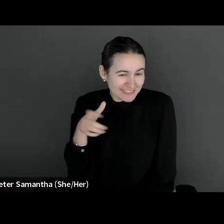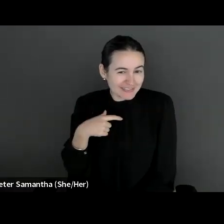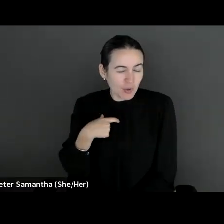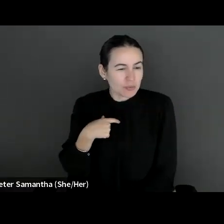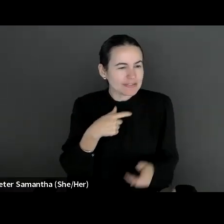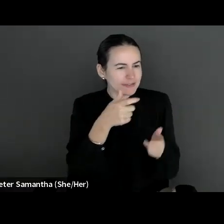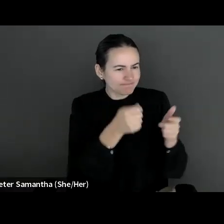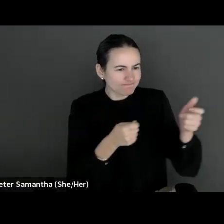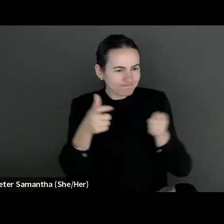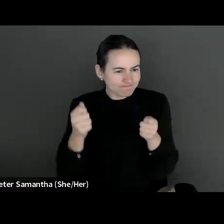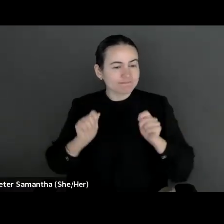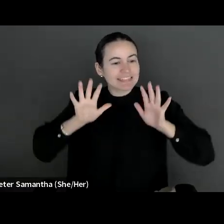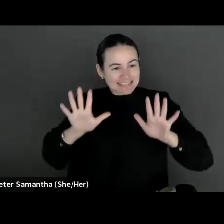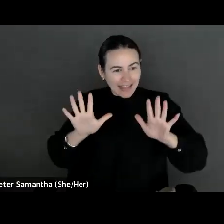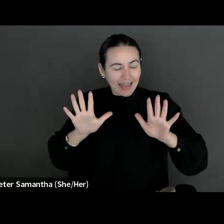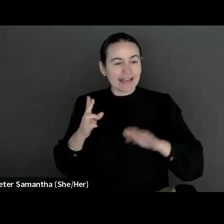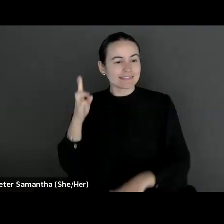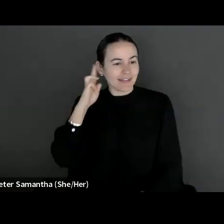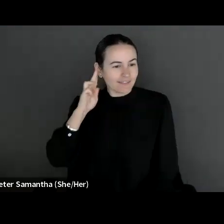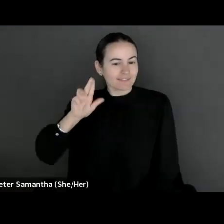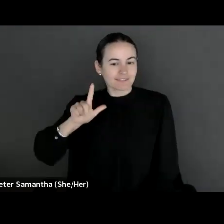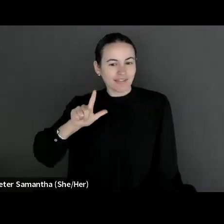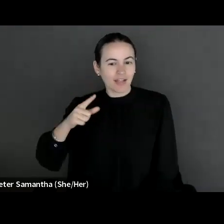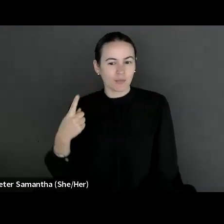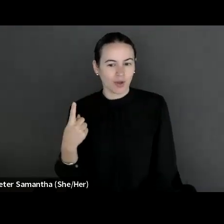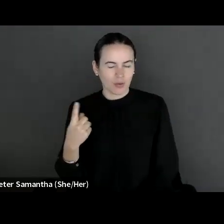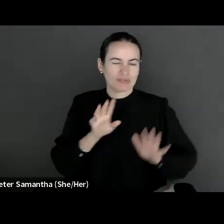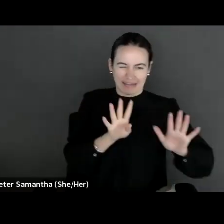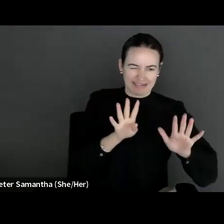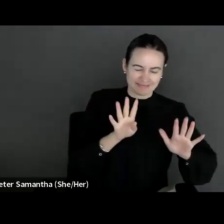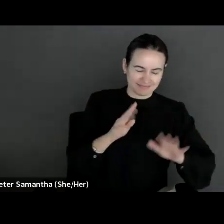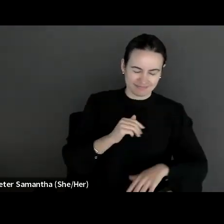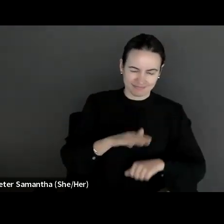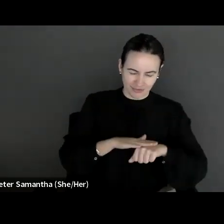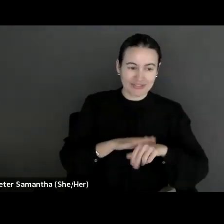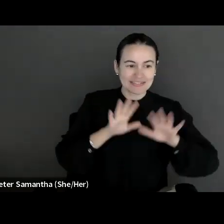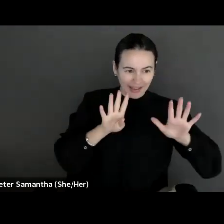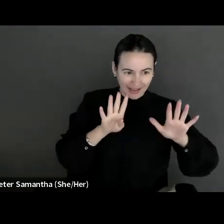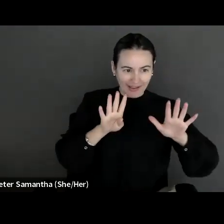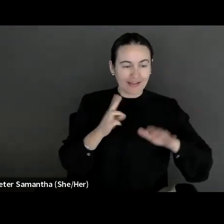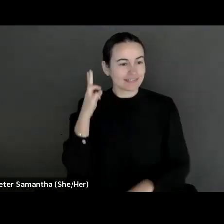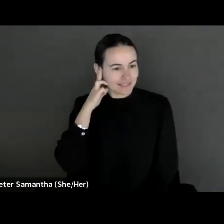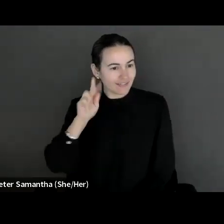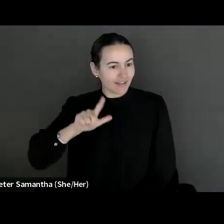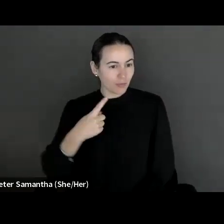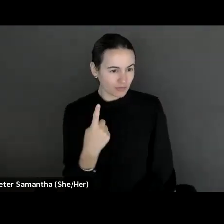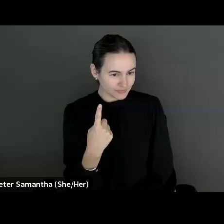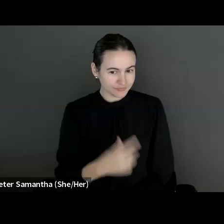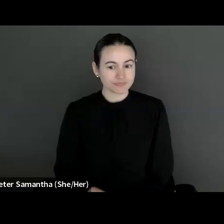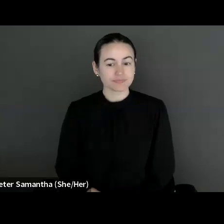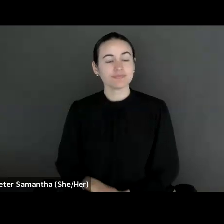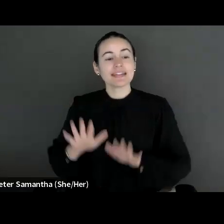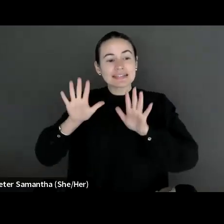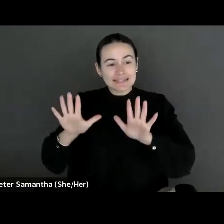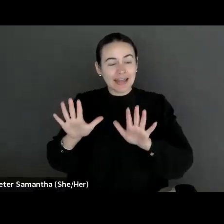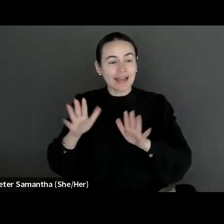signers, 9, sorry. Then we were able to recruit 10 hearing interpreters and